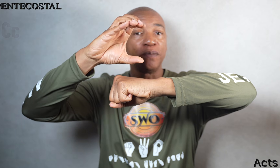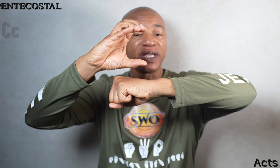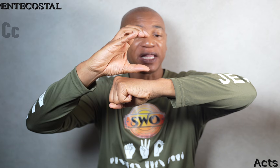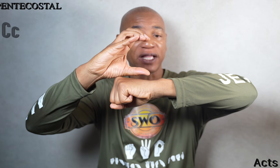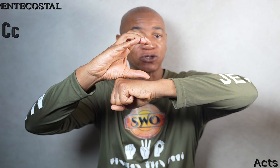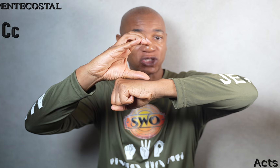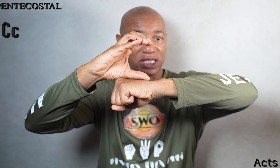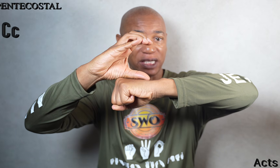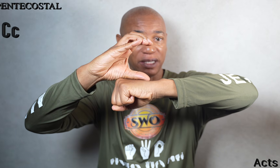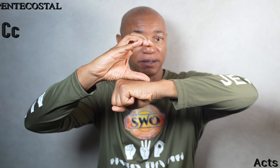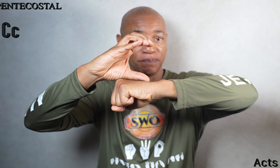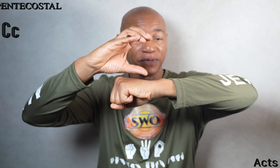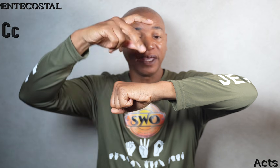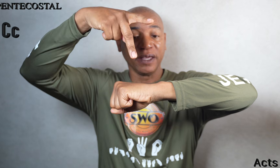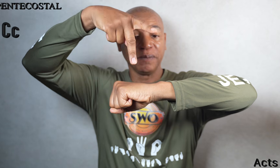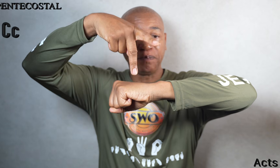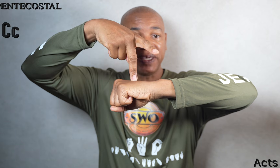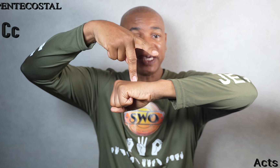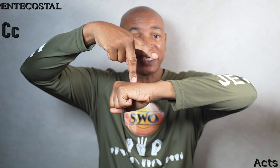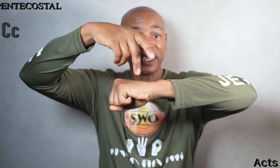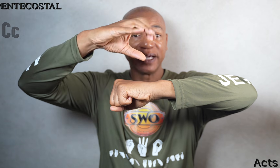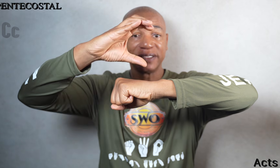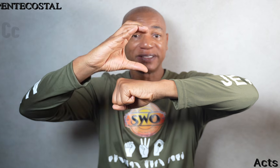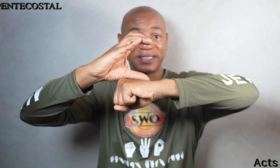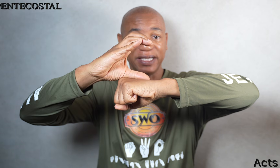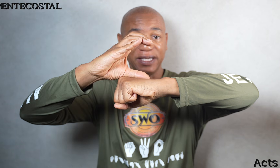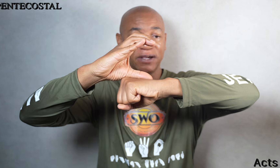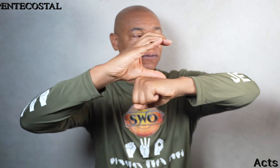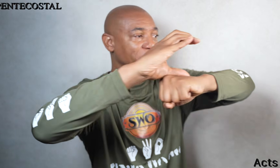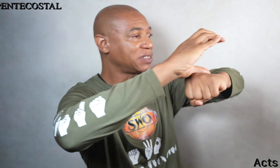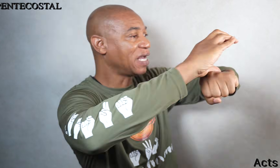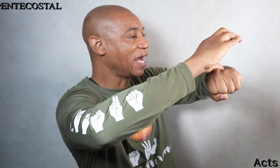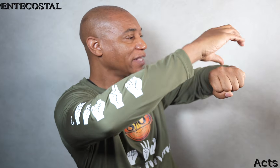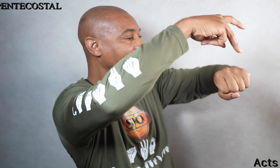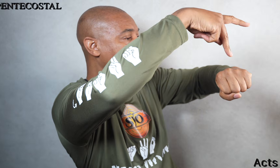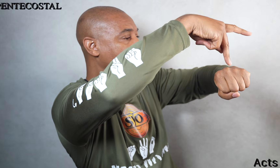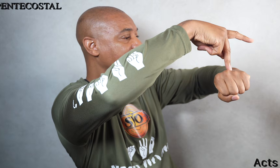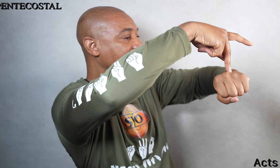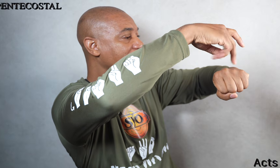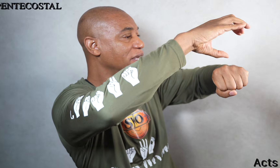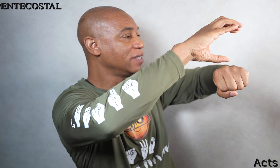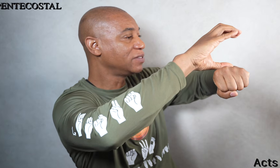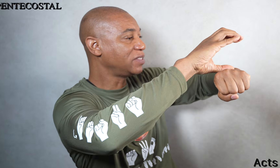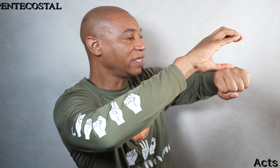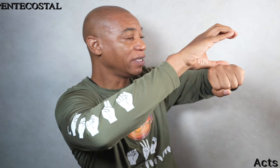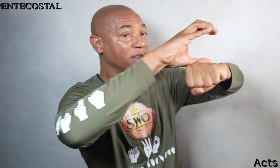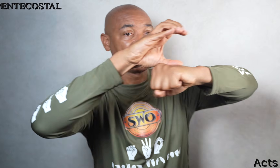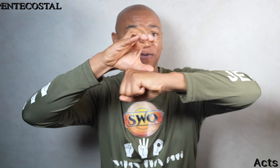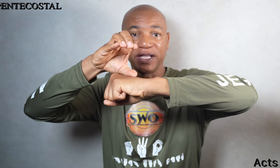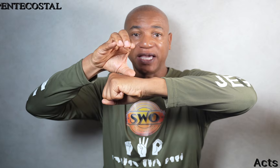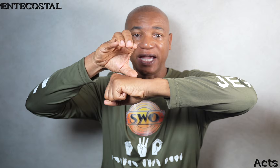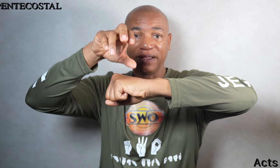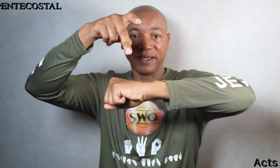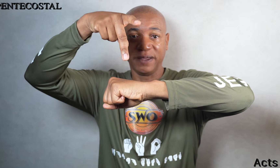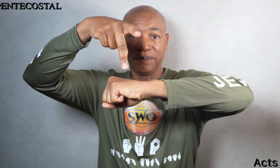the letter C. P, C. From the side, P, C. Front again,